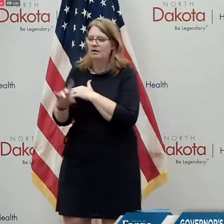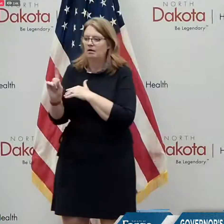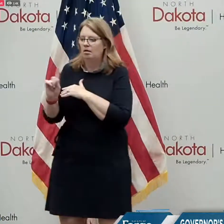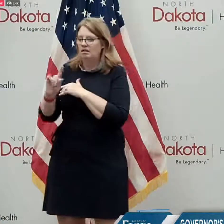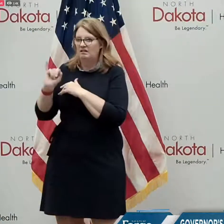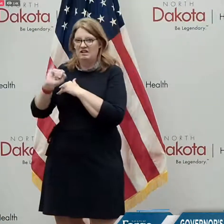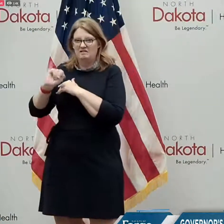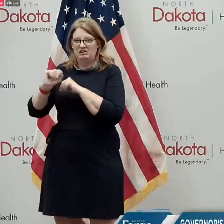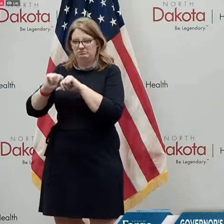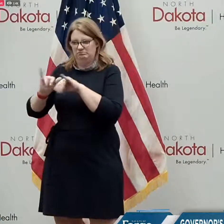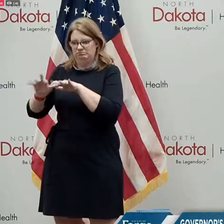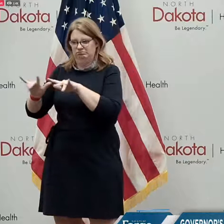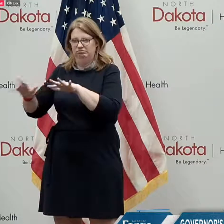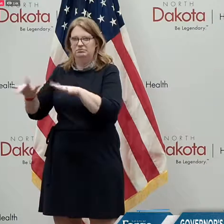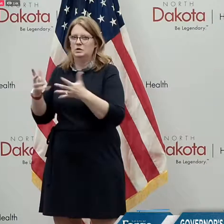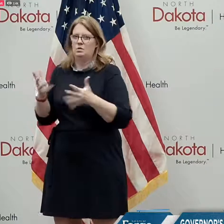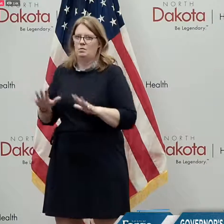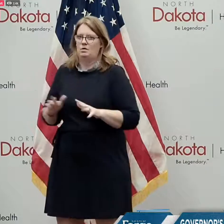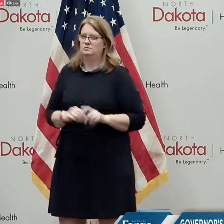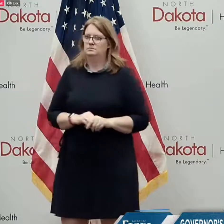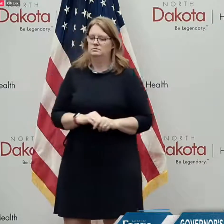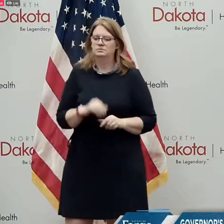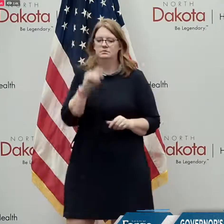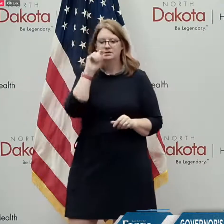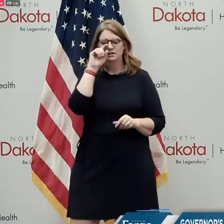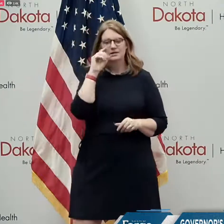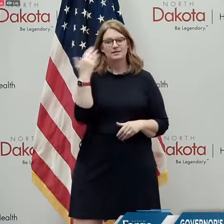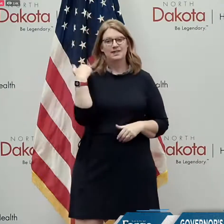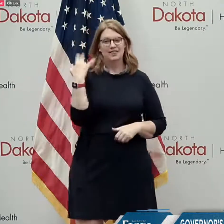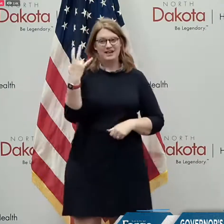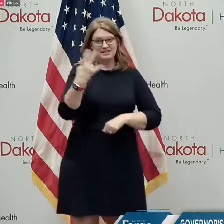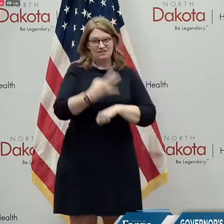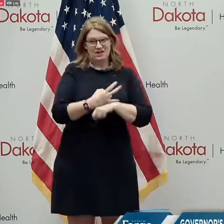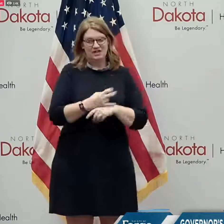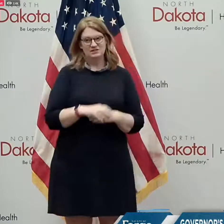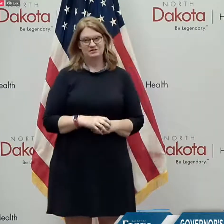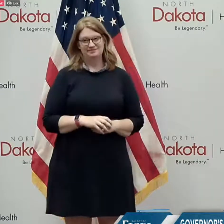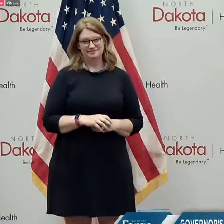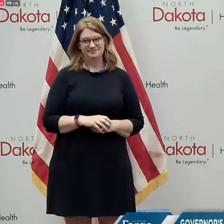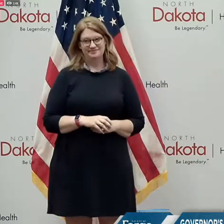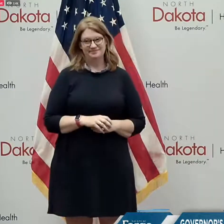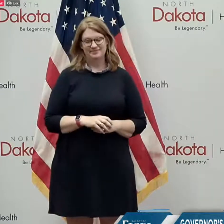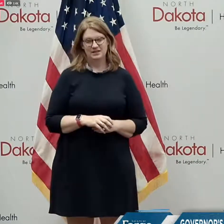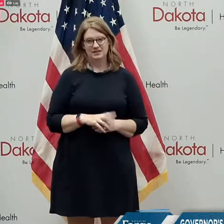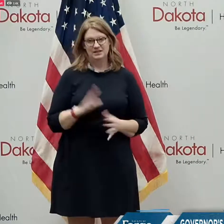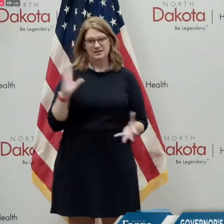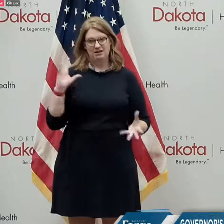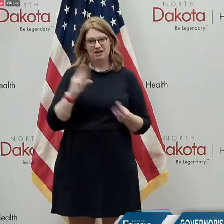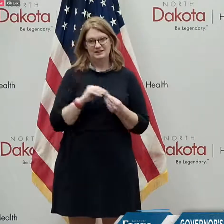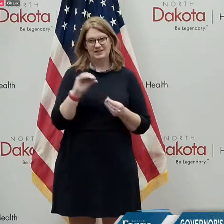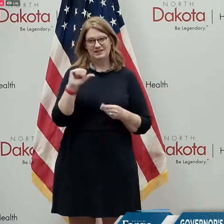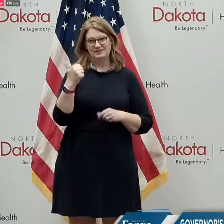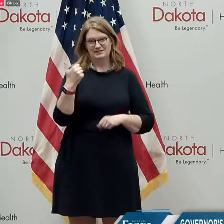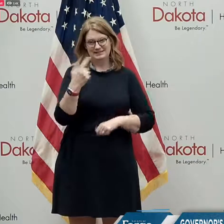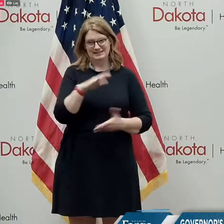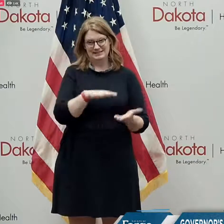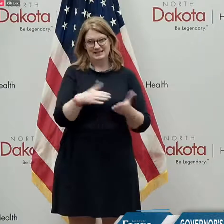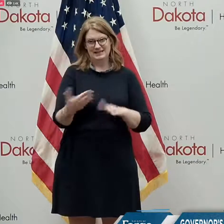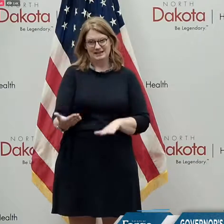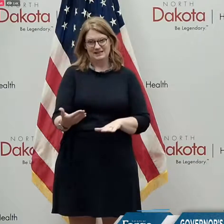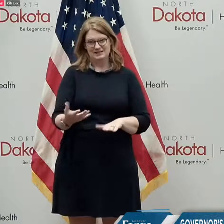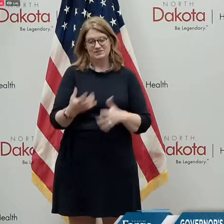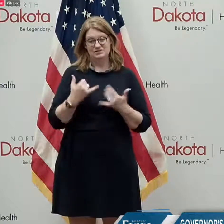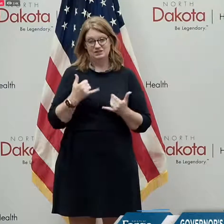Since the last 7 days, sadly, again, we've had 10 deaths over the last 7 days, and that brings us up to